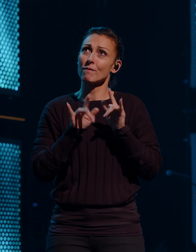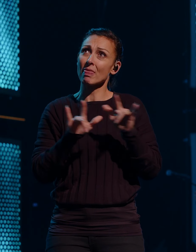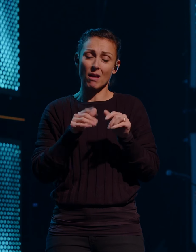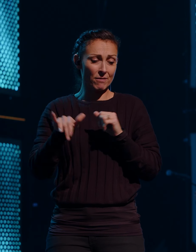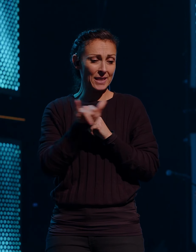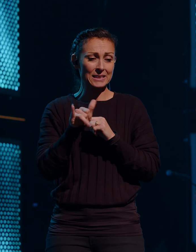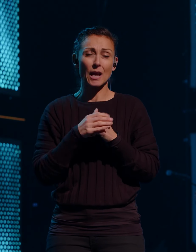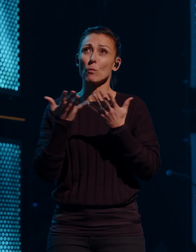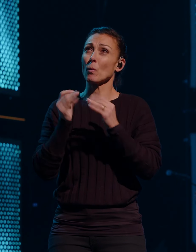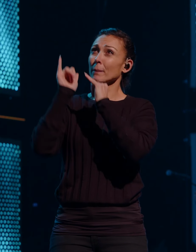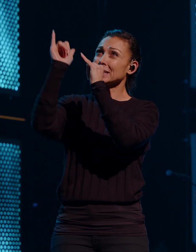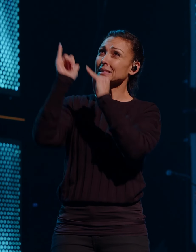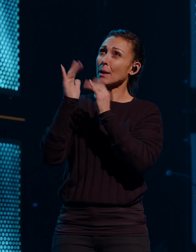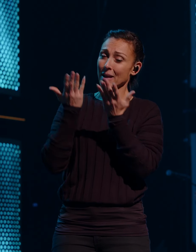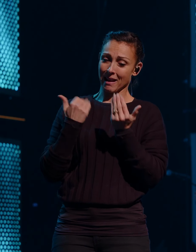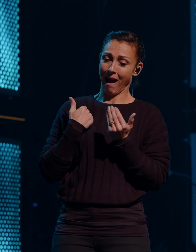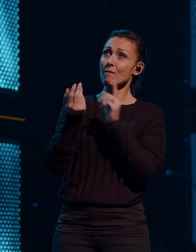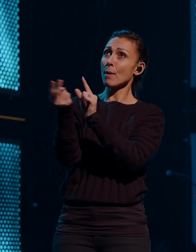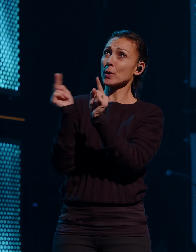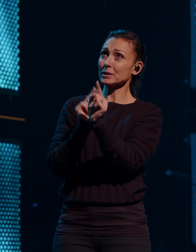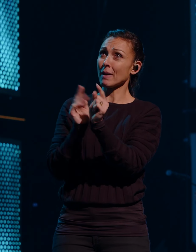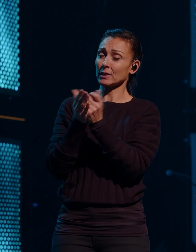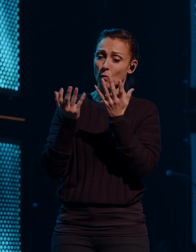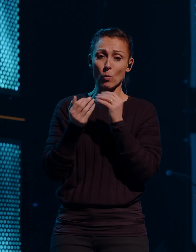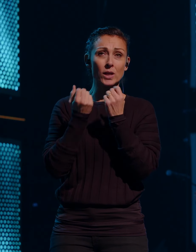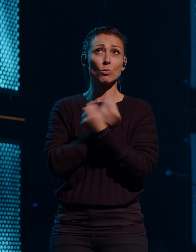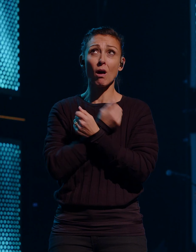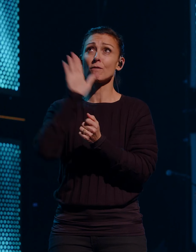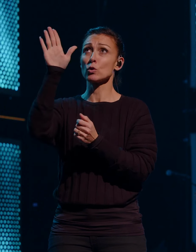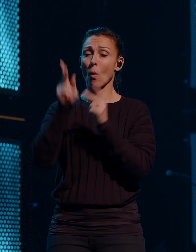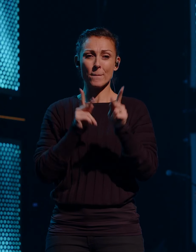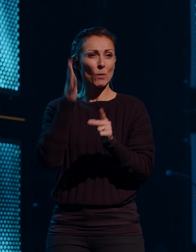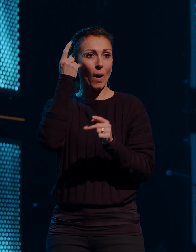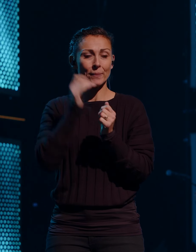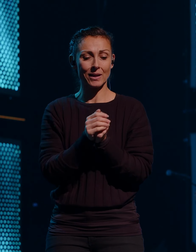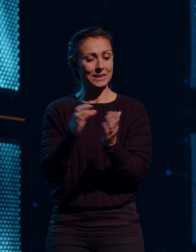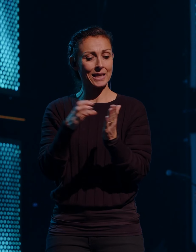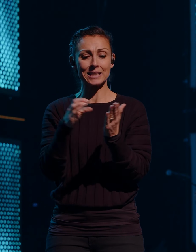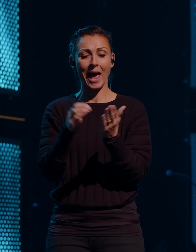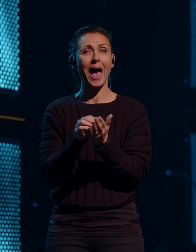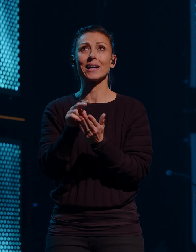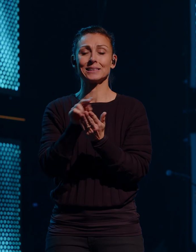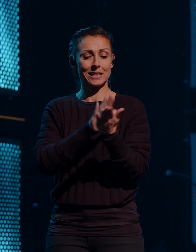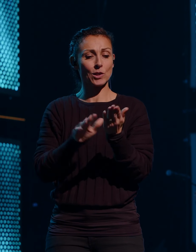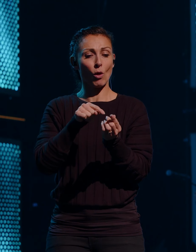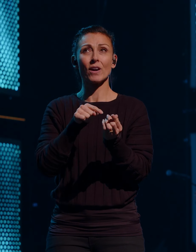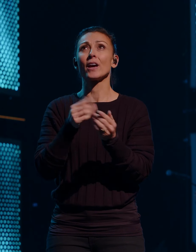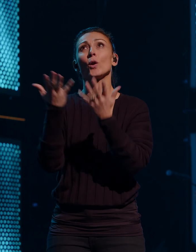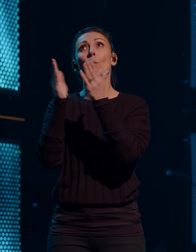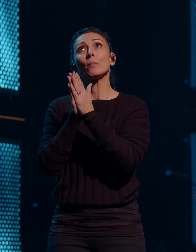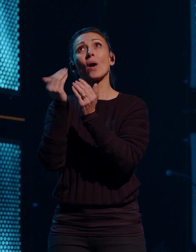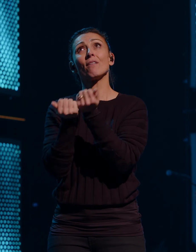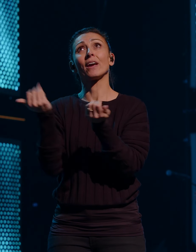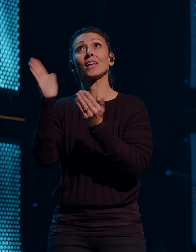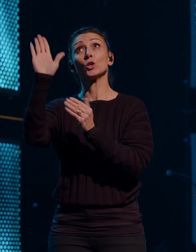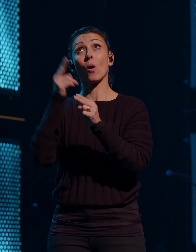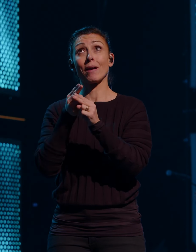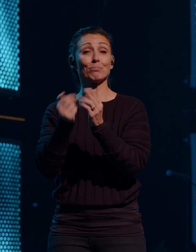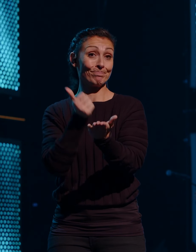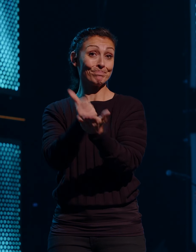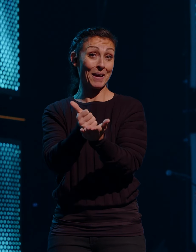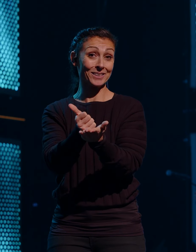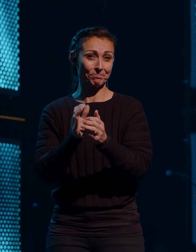see your love for all people, because it's all over the text. And may we love others the same. We pray this in your name. Amen.